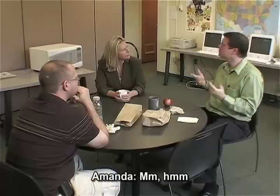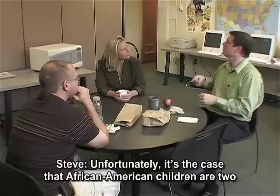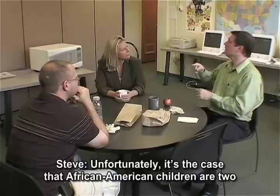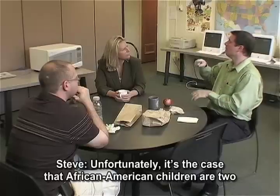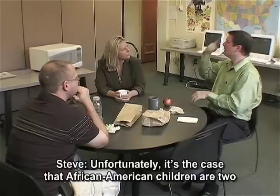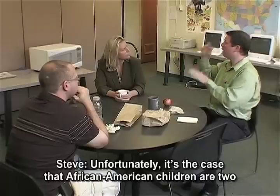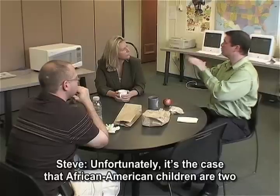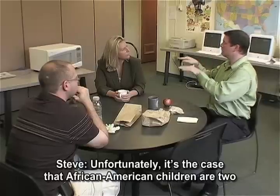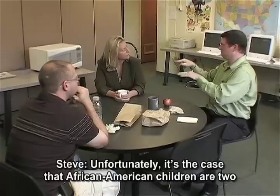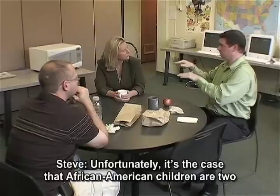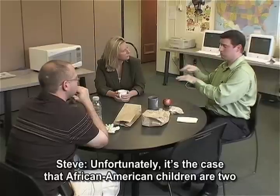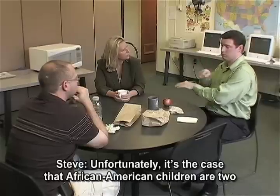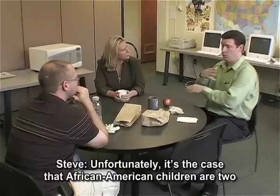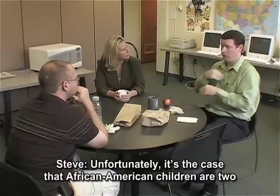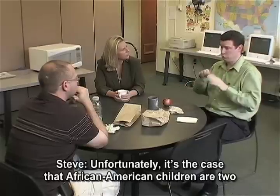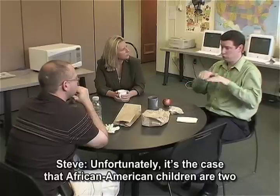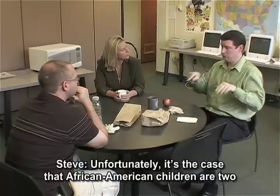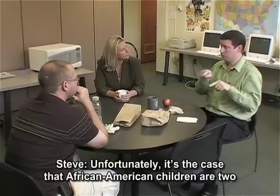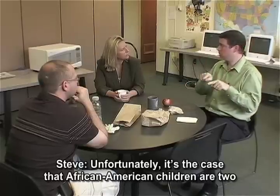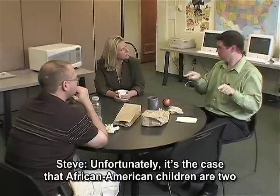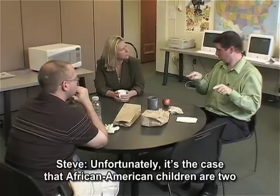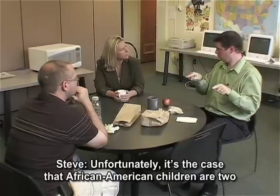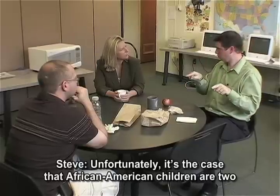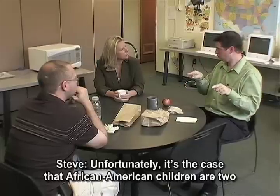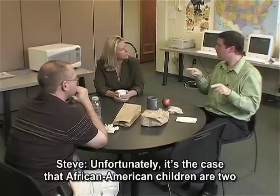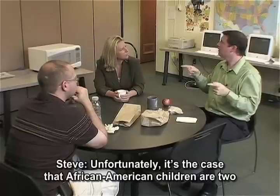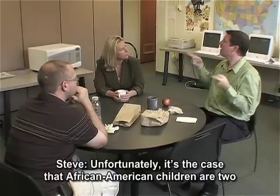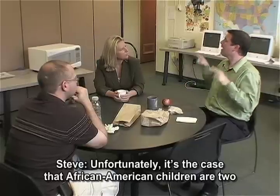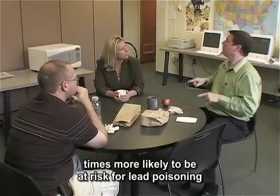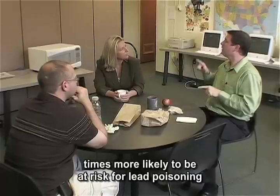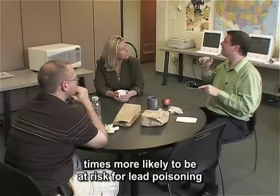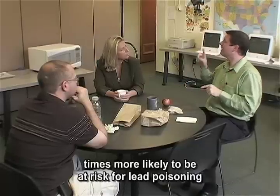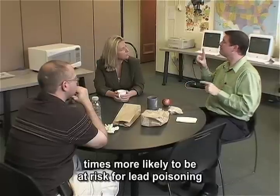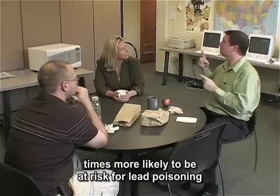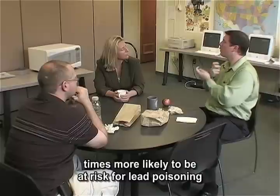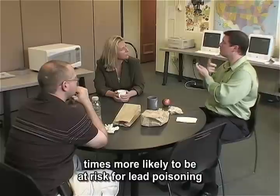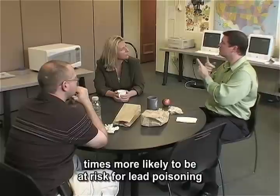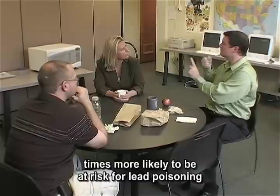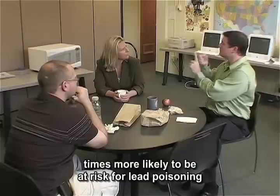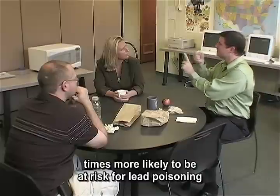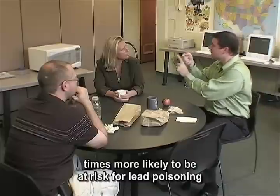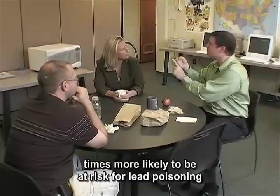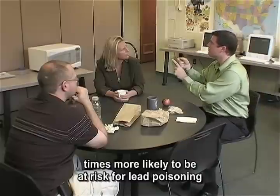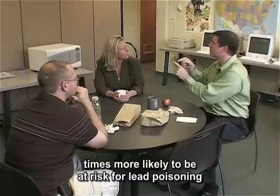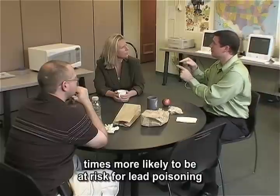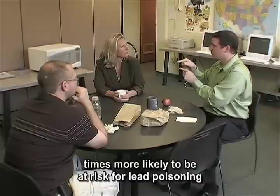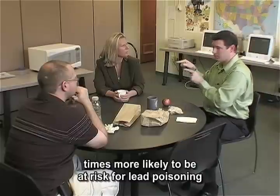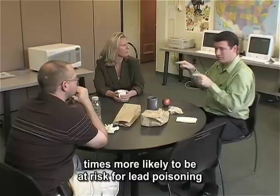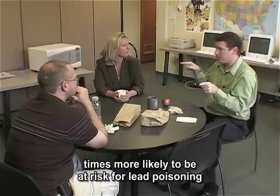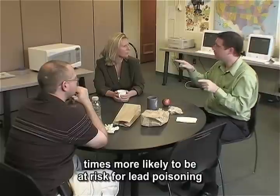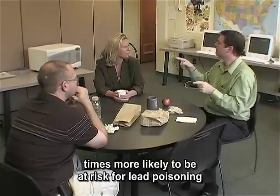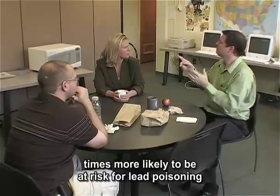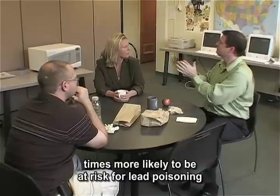Unfortunately, it's the case that African American children are two times more likely to be at risk for lead poisoning than